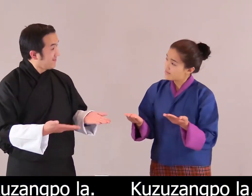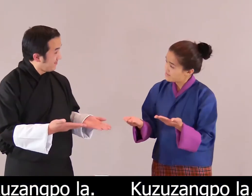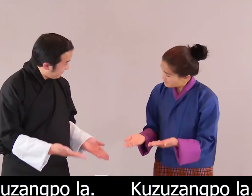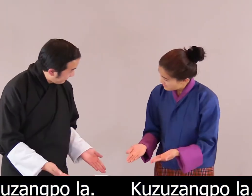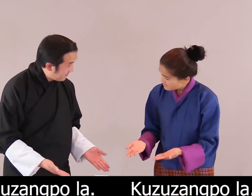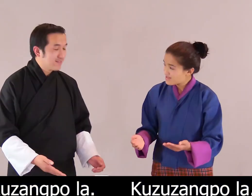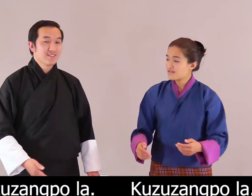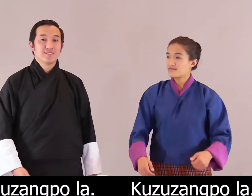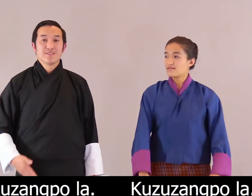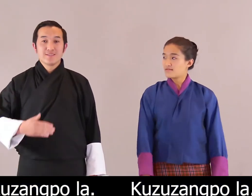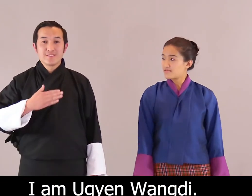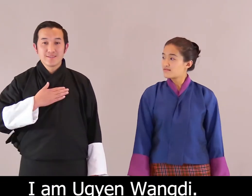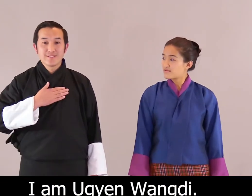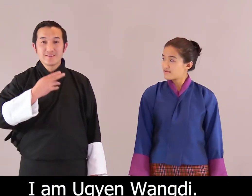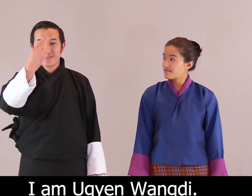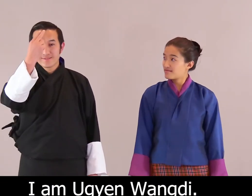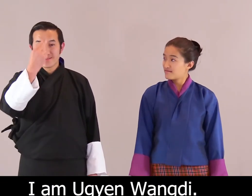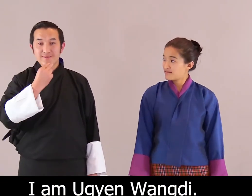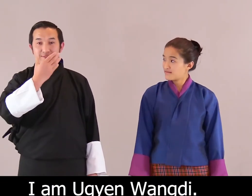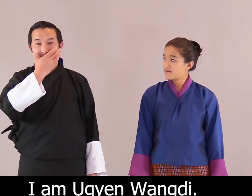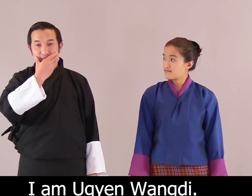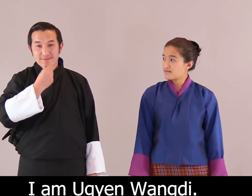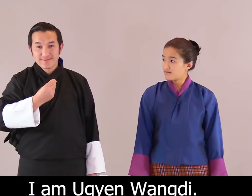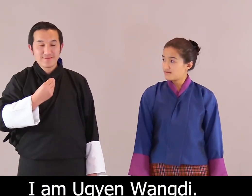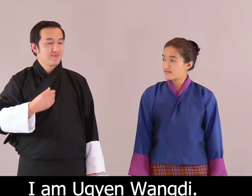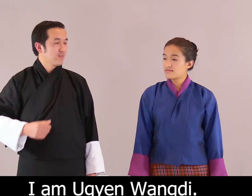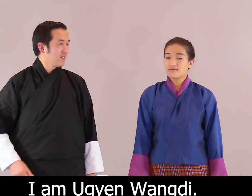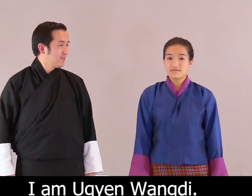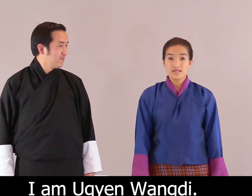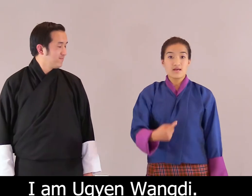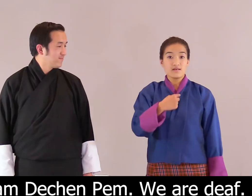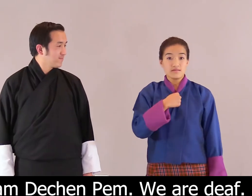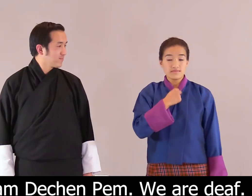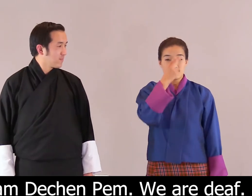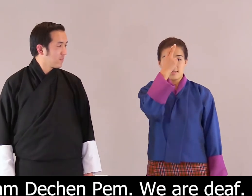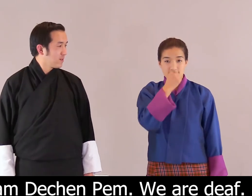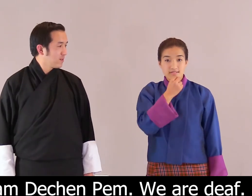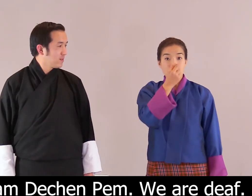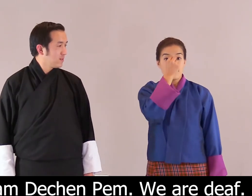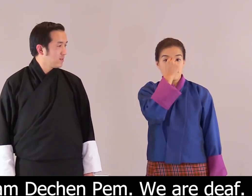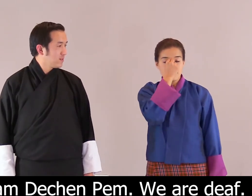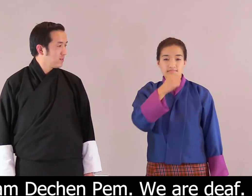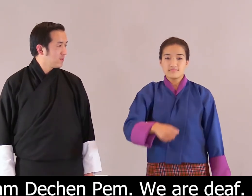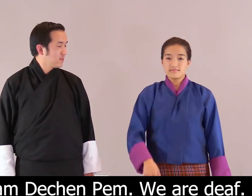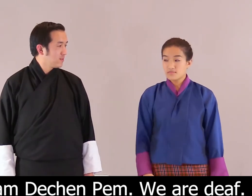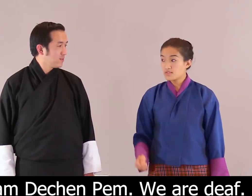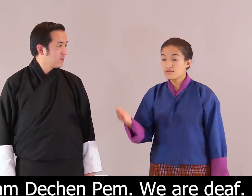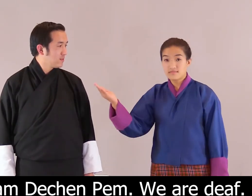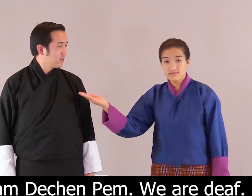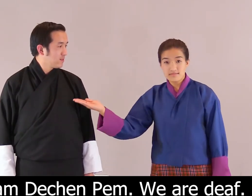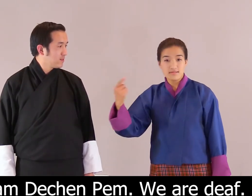Kuzampola. I am Ugen Wangdi. I am Dishinpem. We are